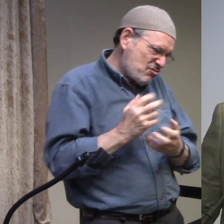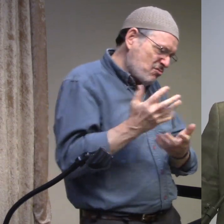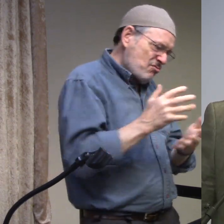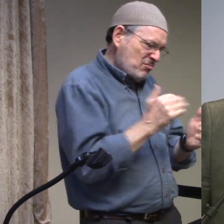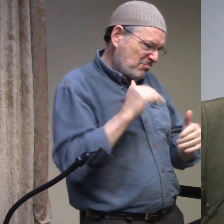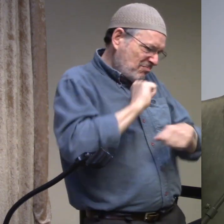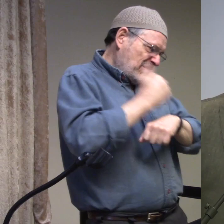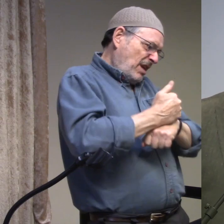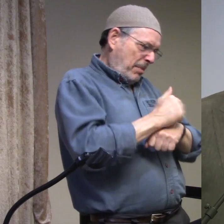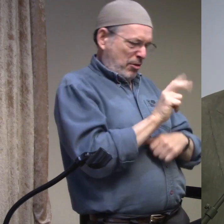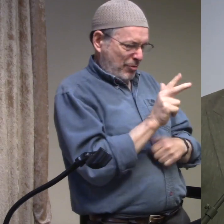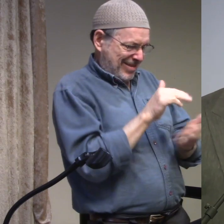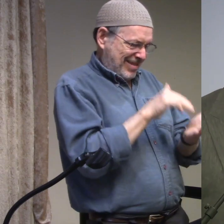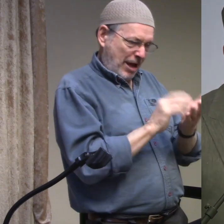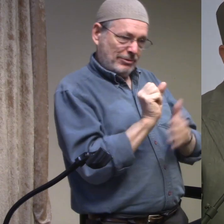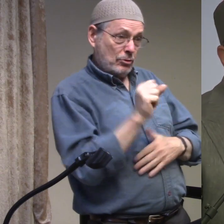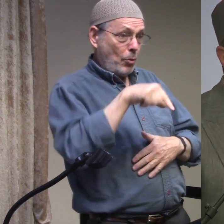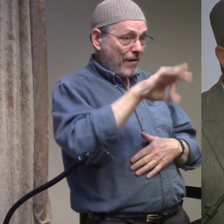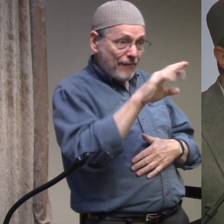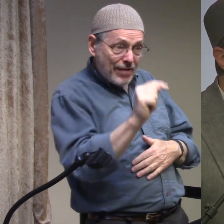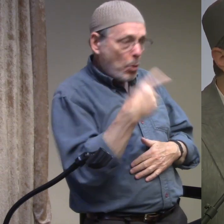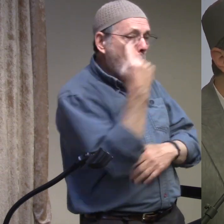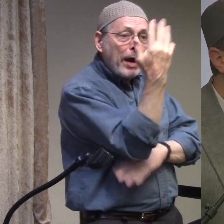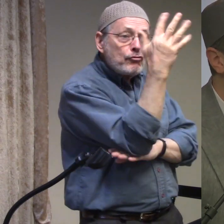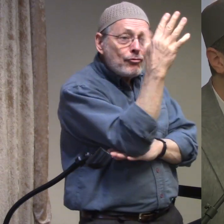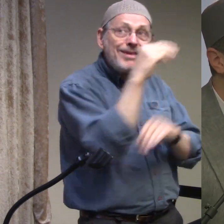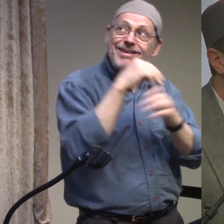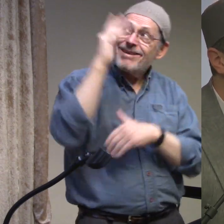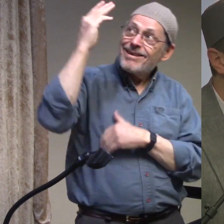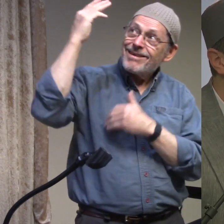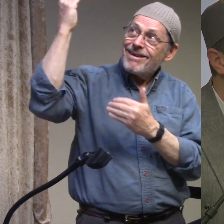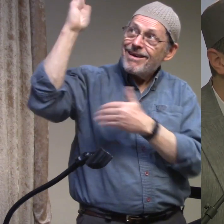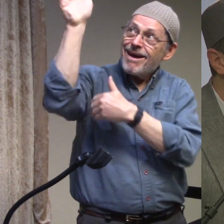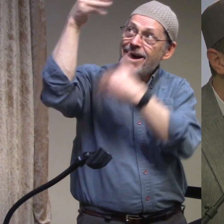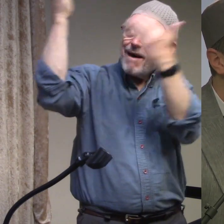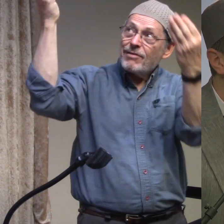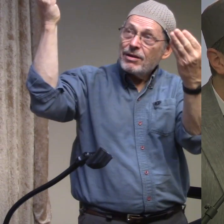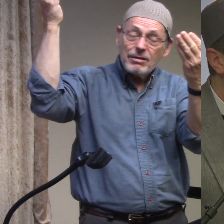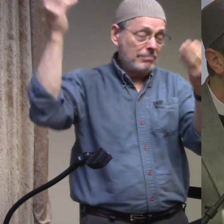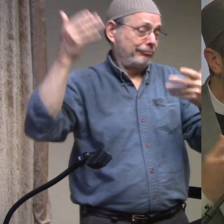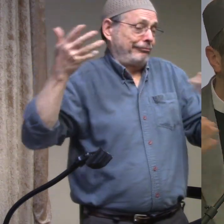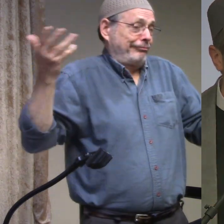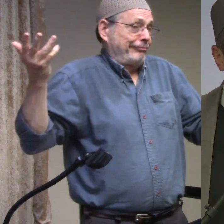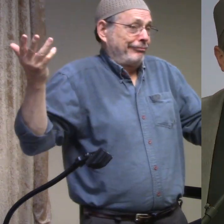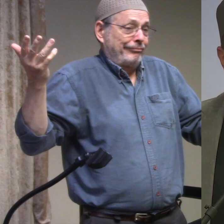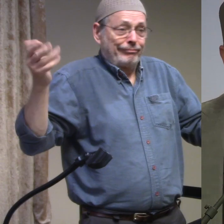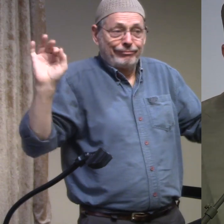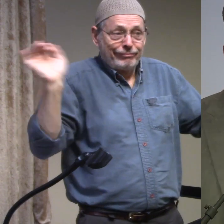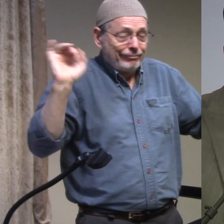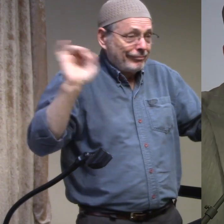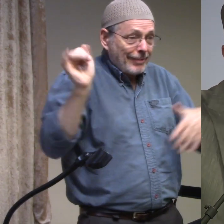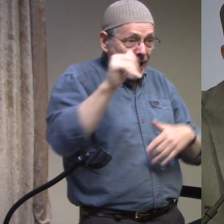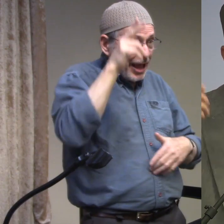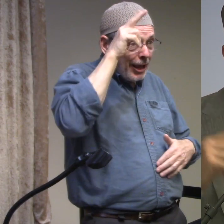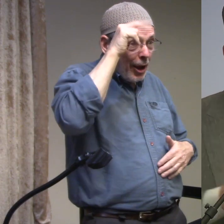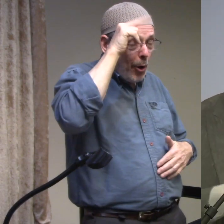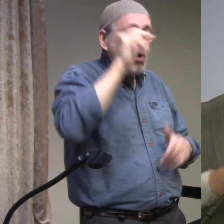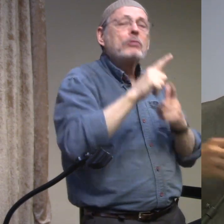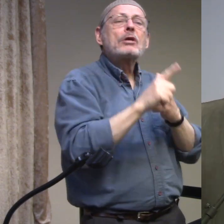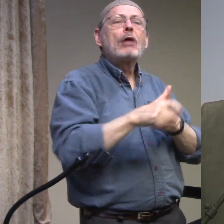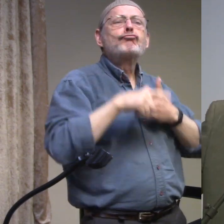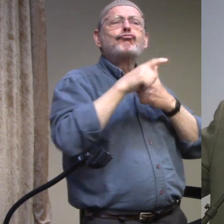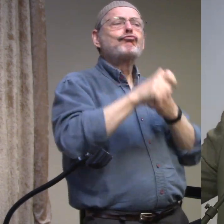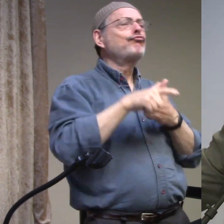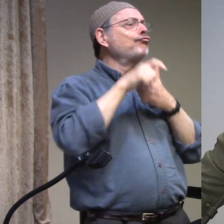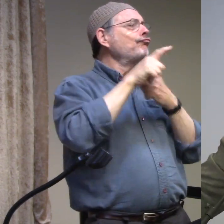square feet, where one tree in heaven, a horse races for 100 years